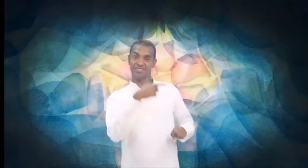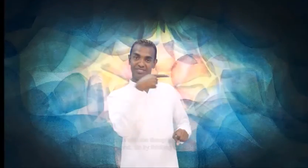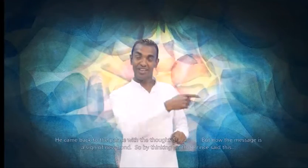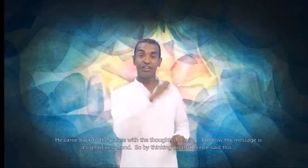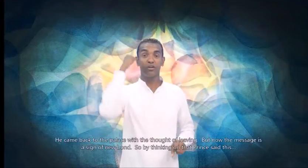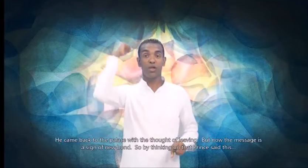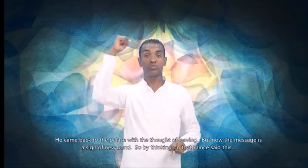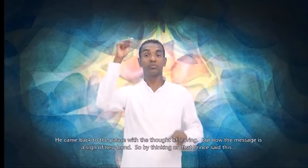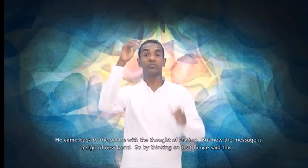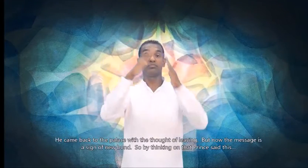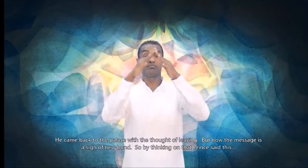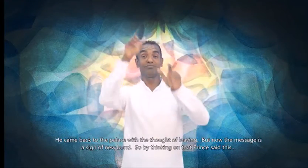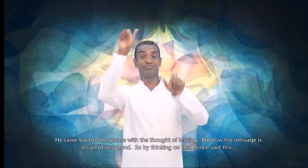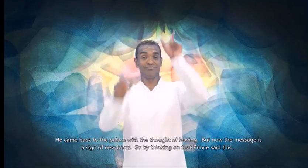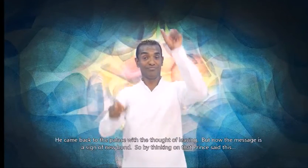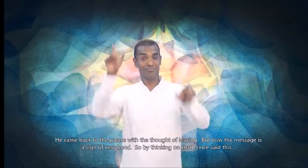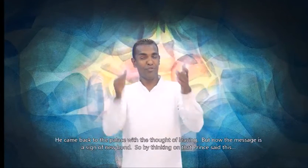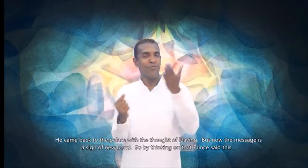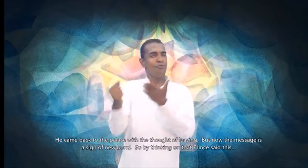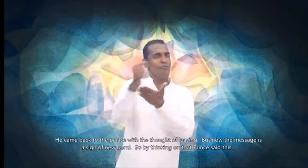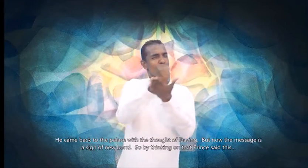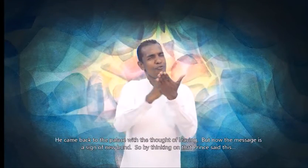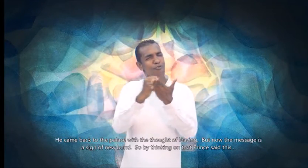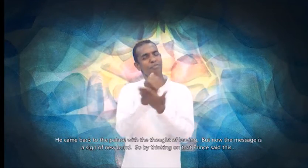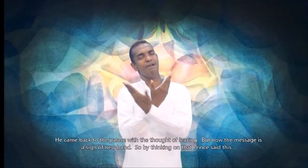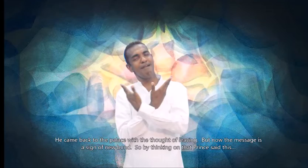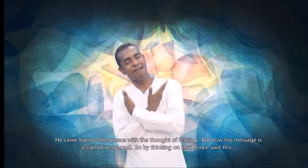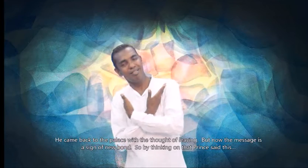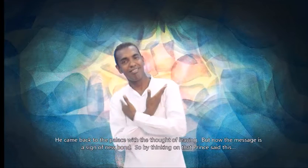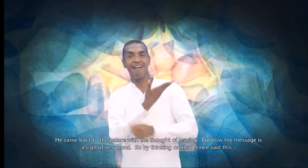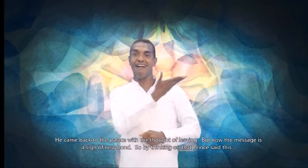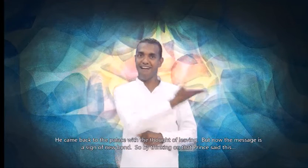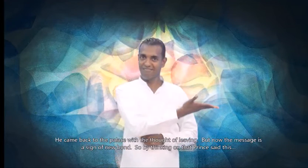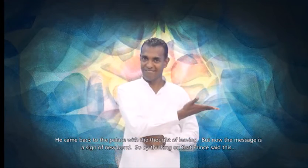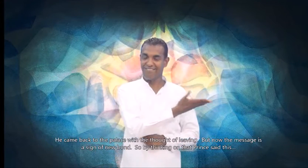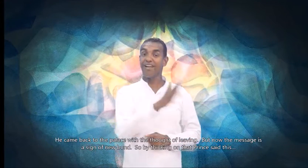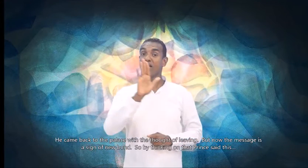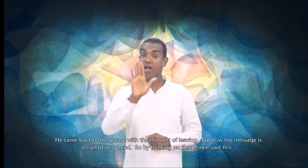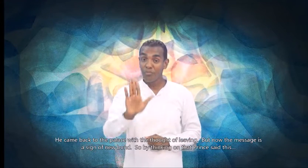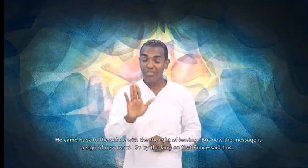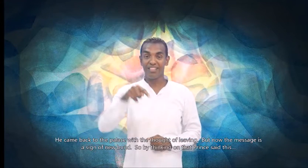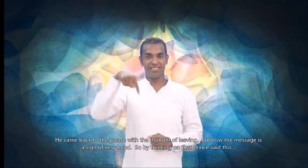He came back to the palace with the thought of leaving, but now the message is a sign of a